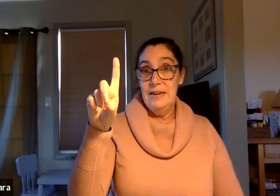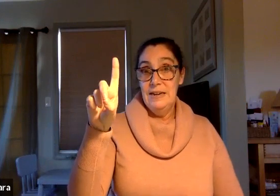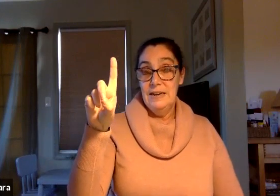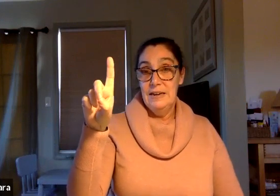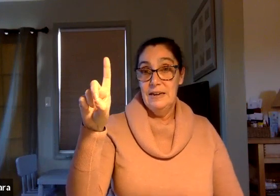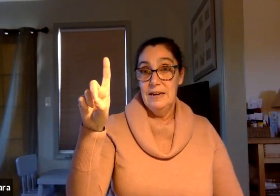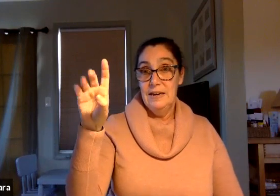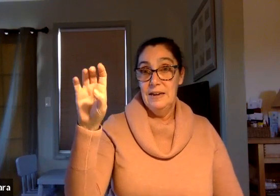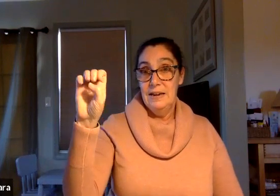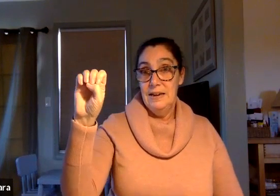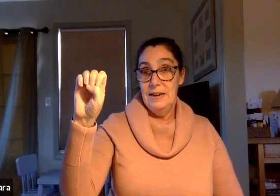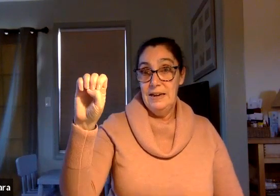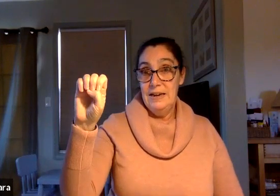D, E,